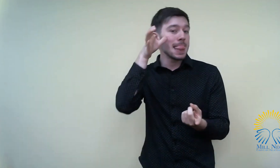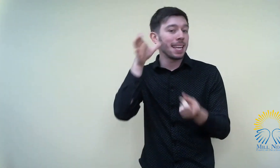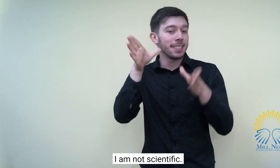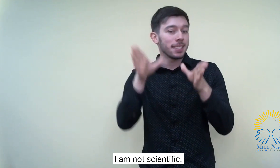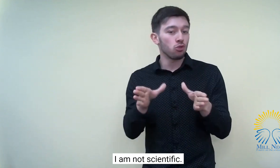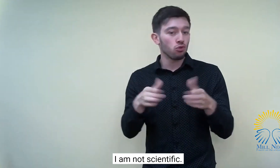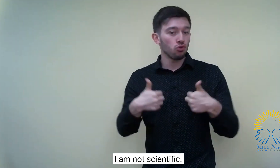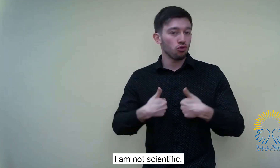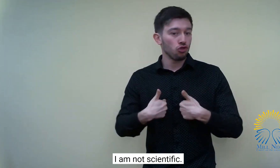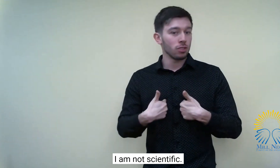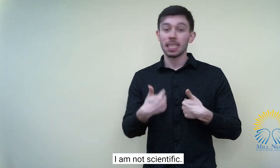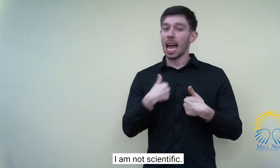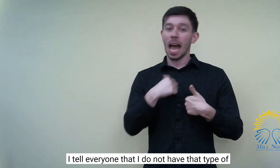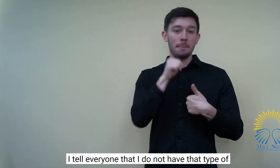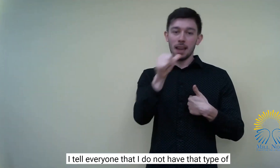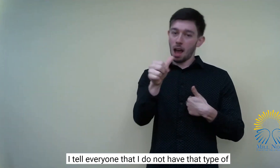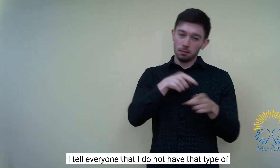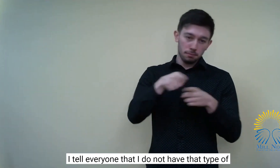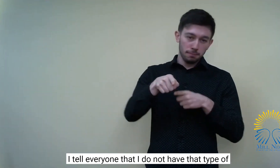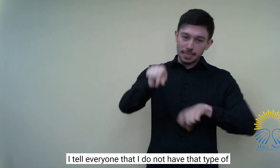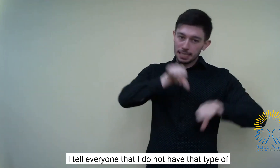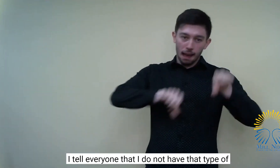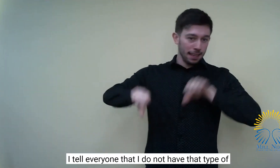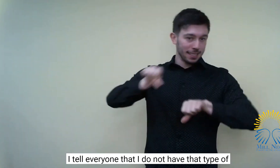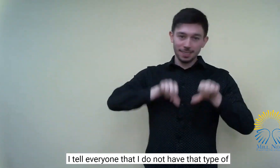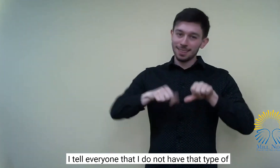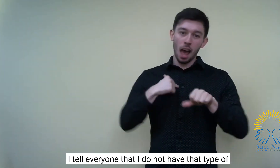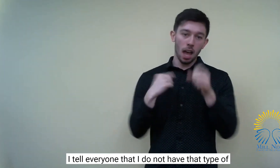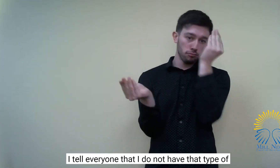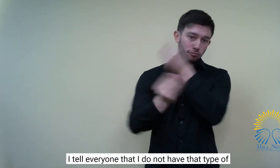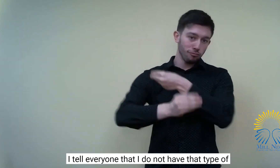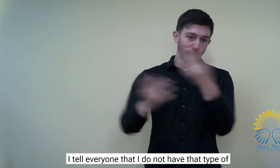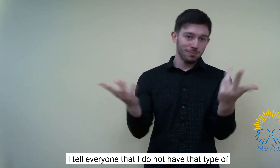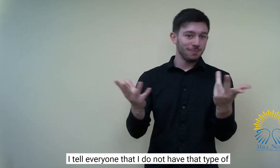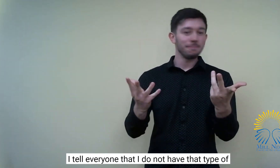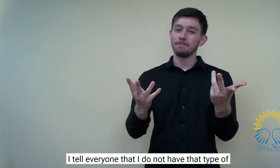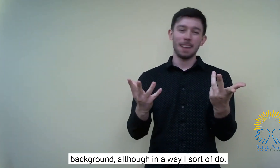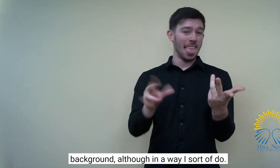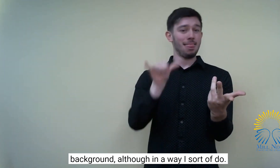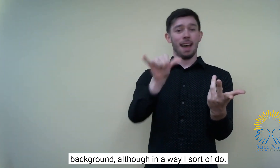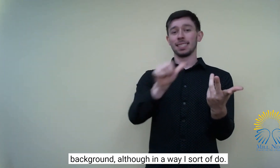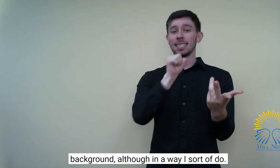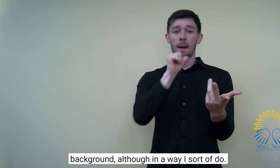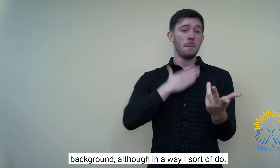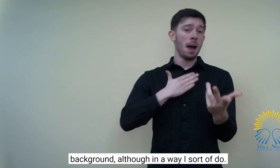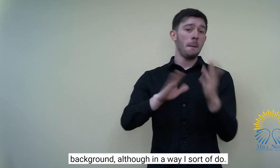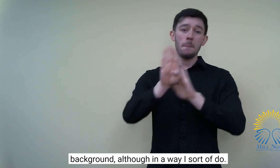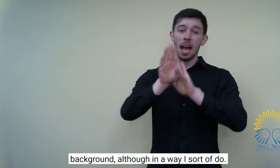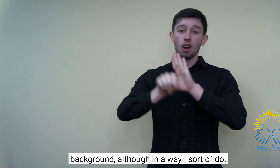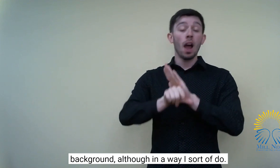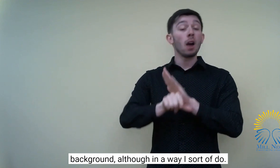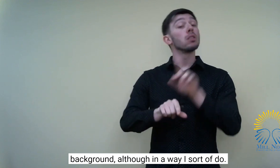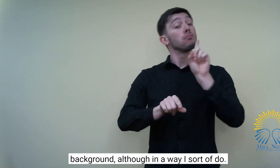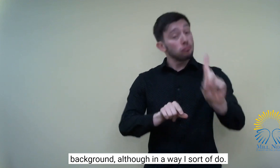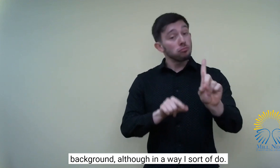I am not scientific. I tell everyone that I do not have that type of background, although in a way I sort of